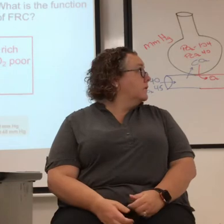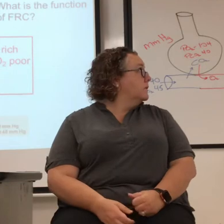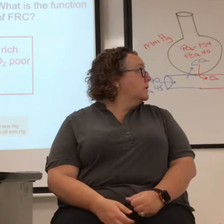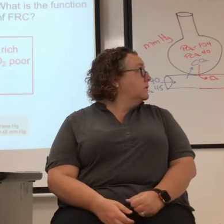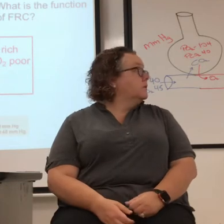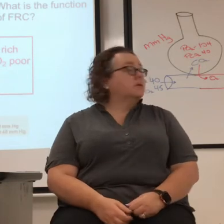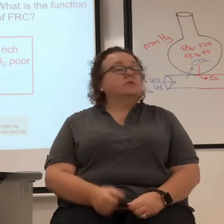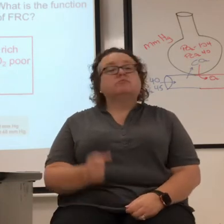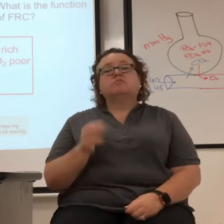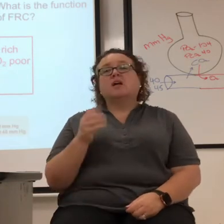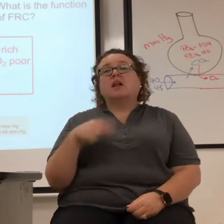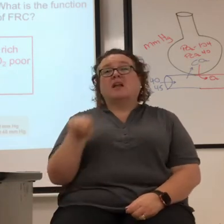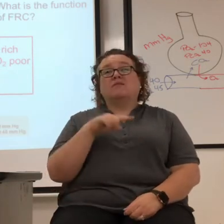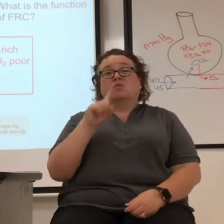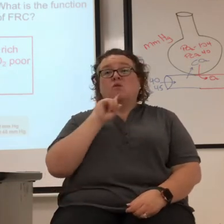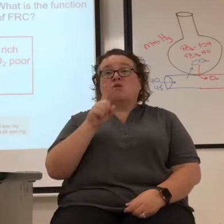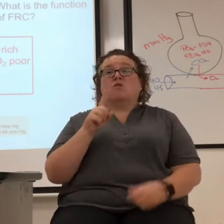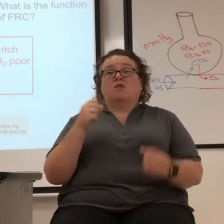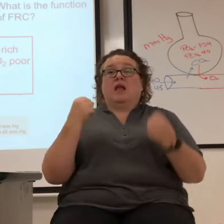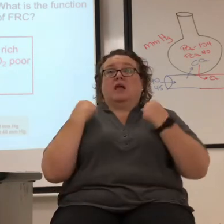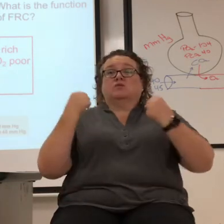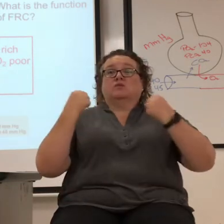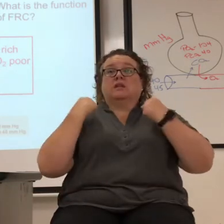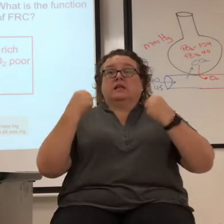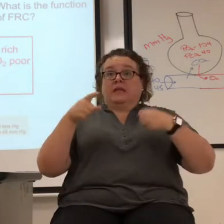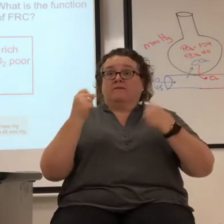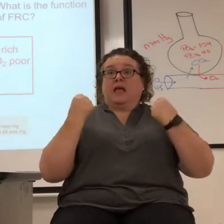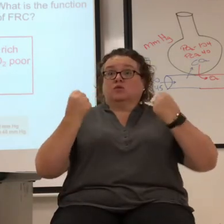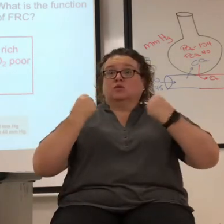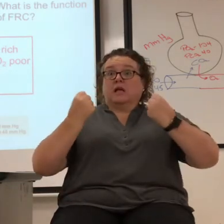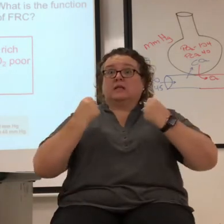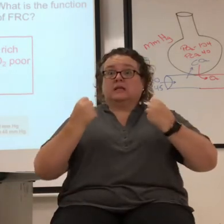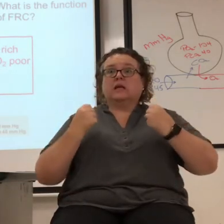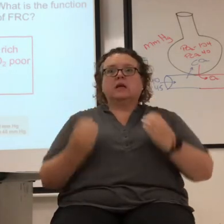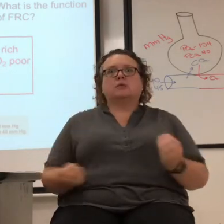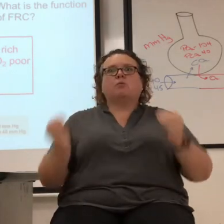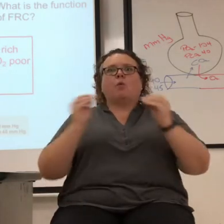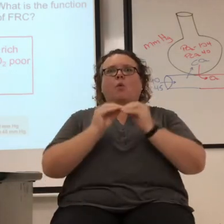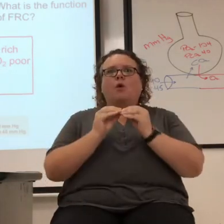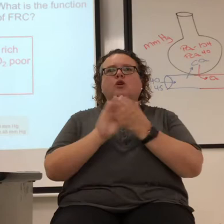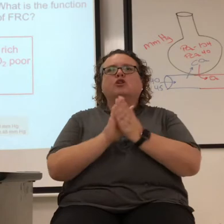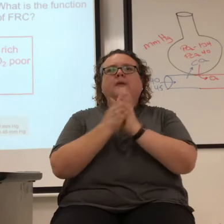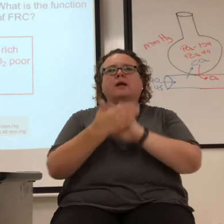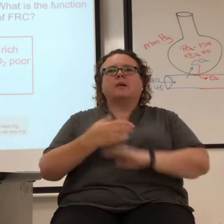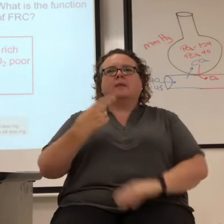If you're exercising, even more. And, you're becoming hypoxic.